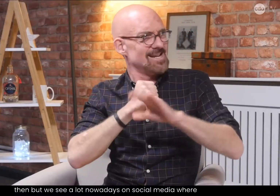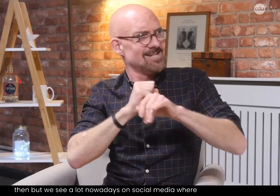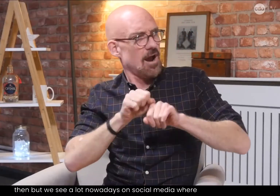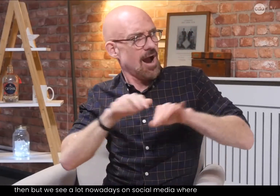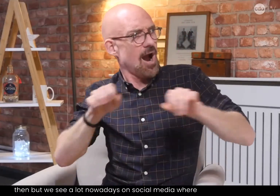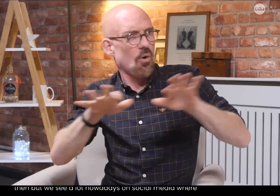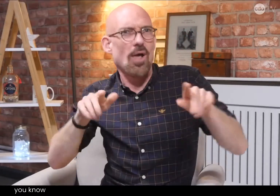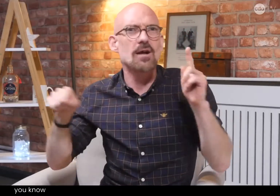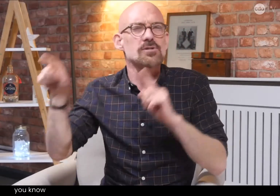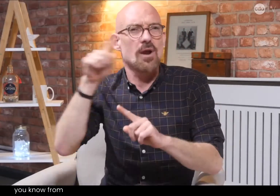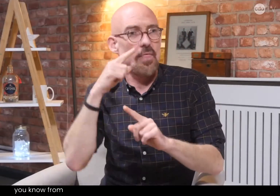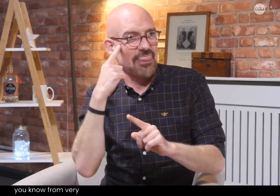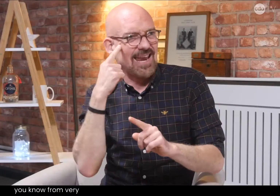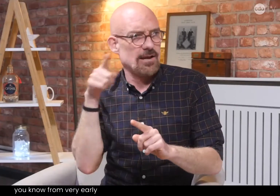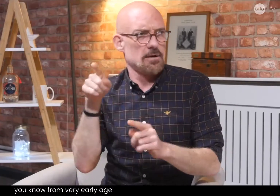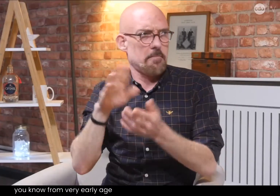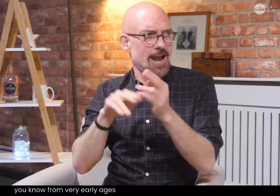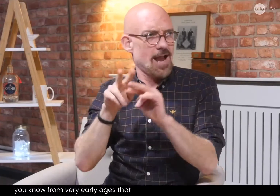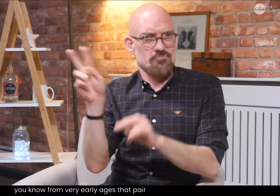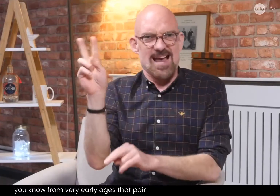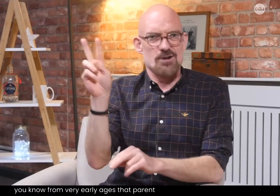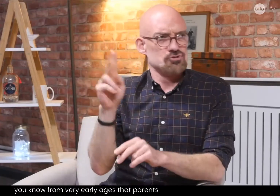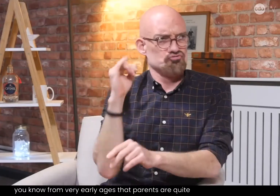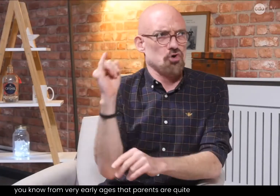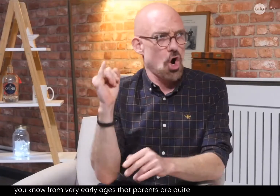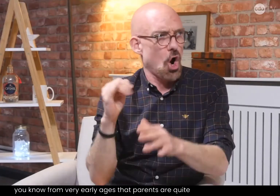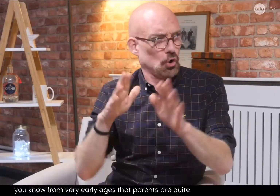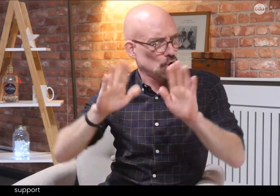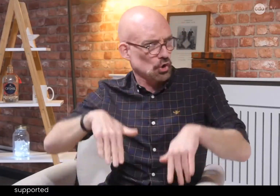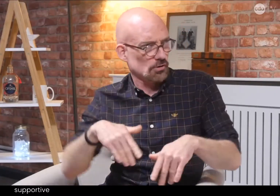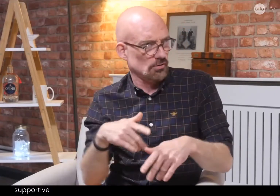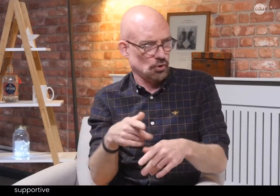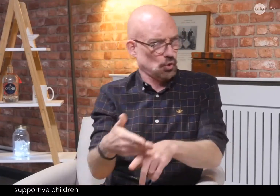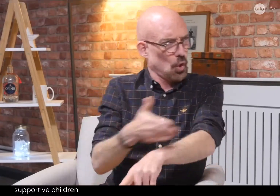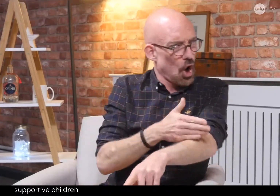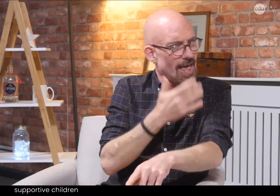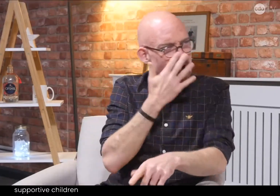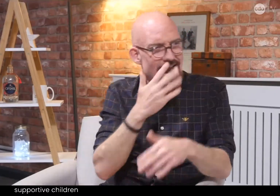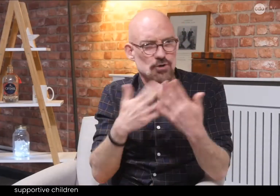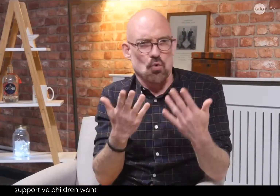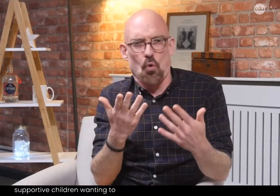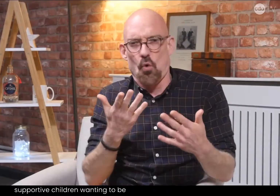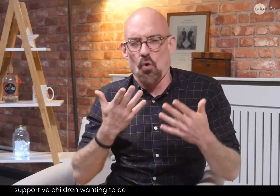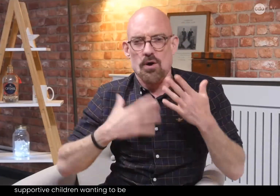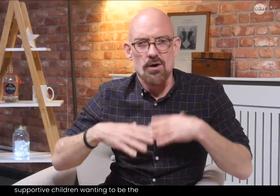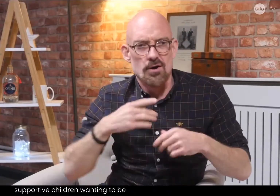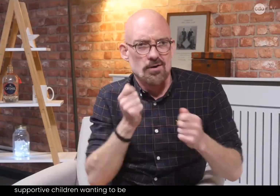early ages that parents are quite supportive of children wanting to be the different gender from when they were born,